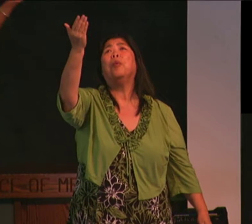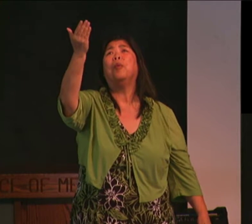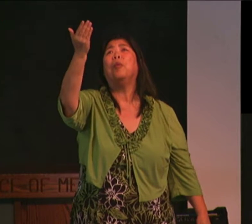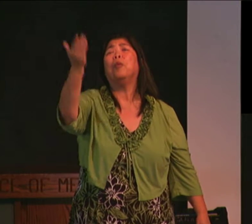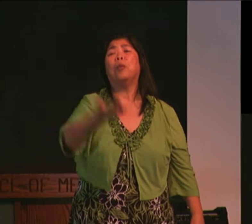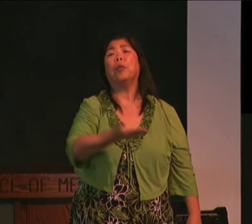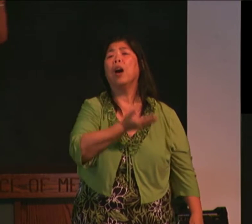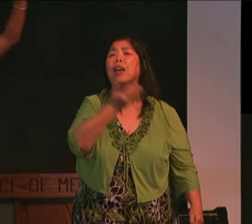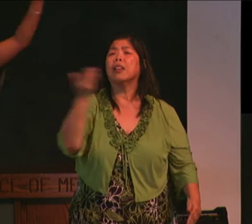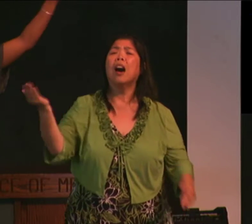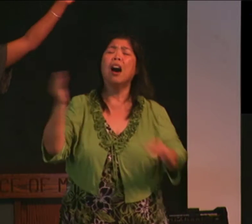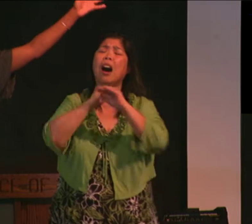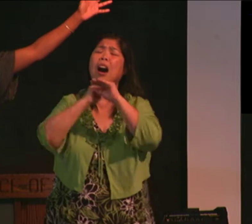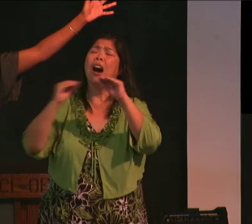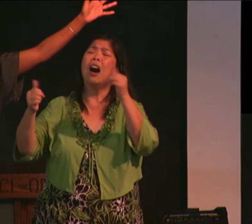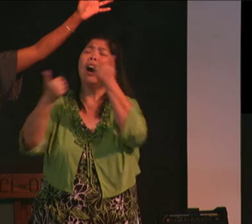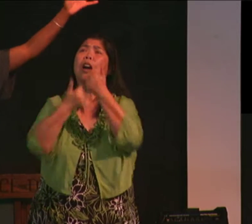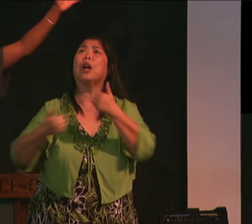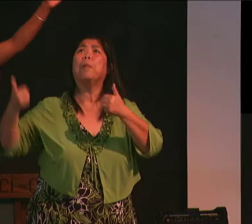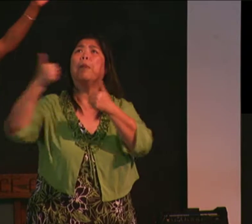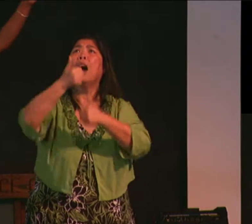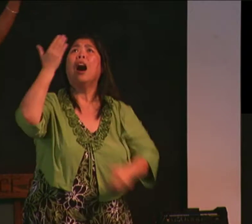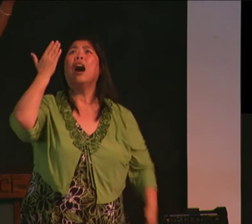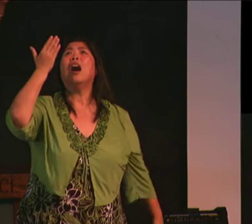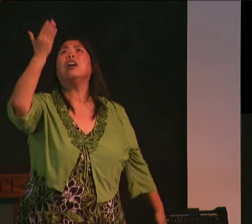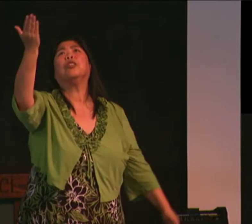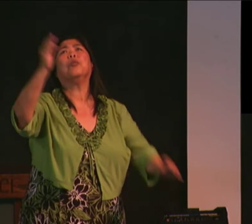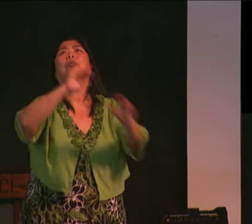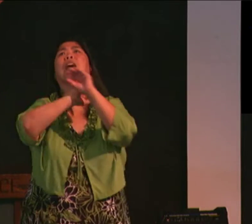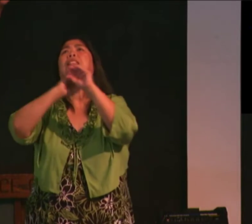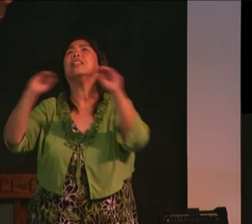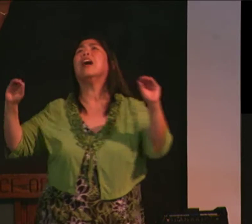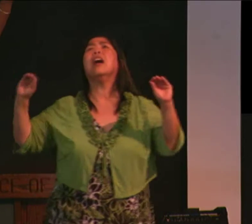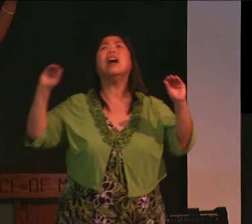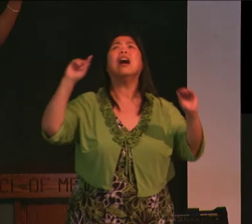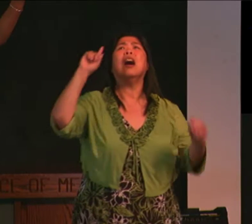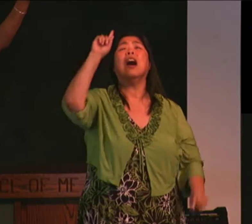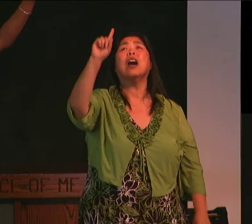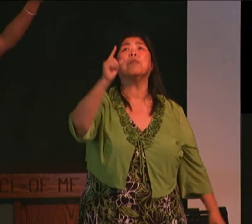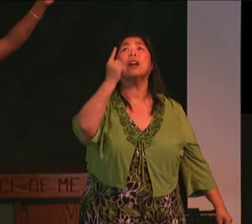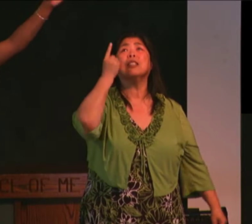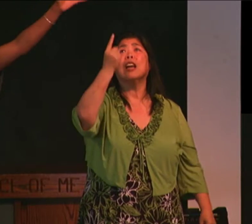There is none above you, none beside